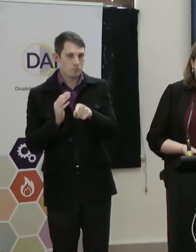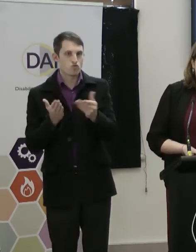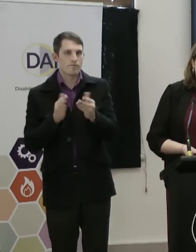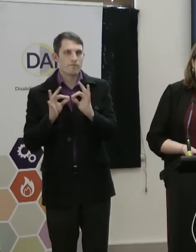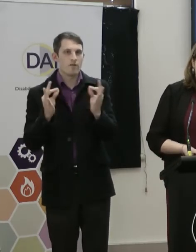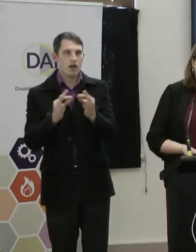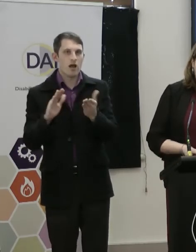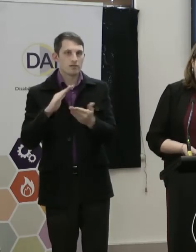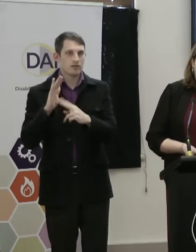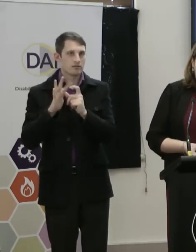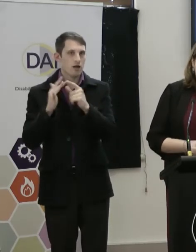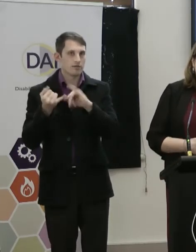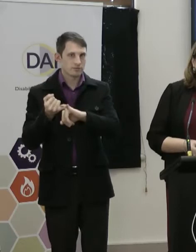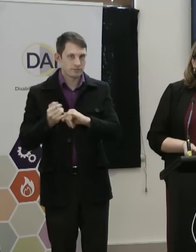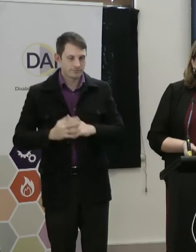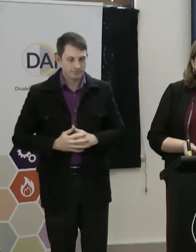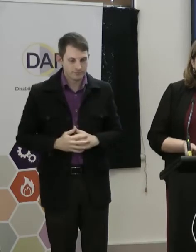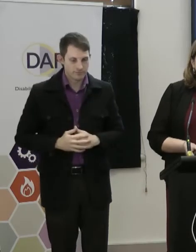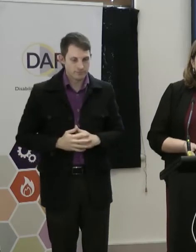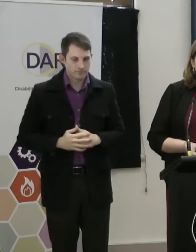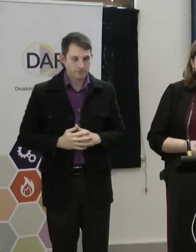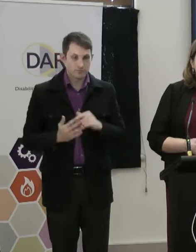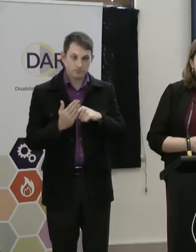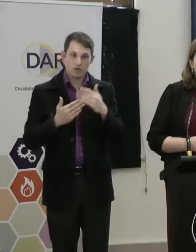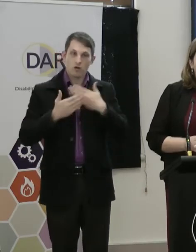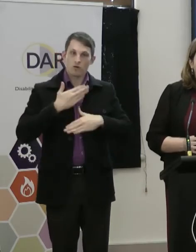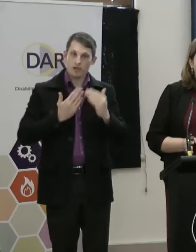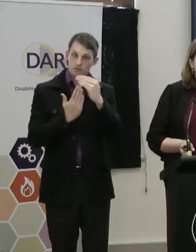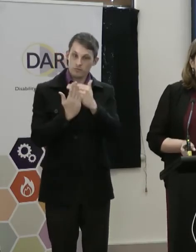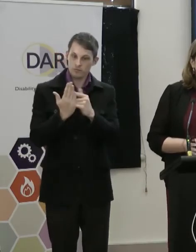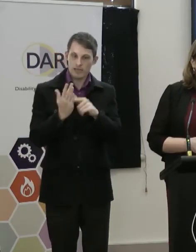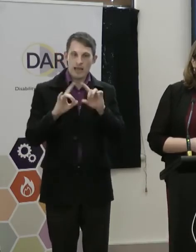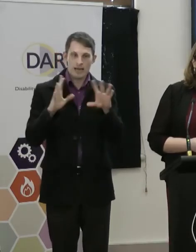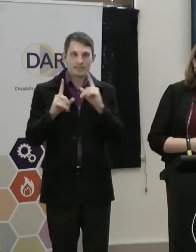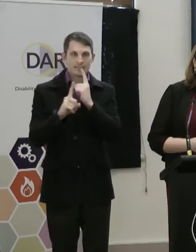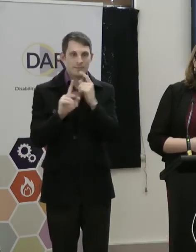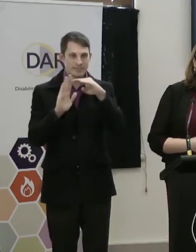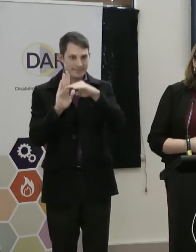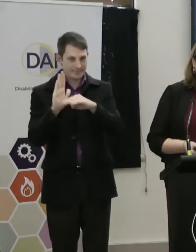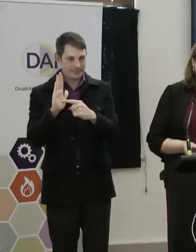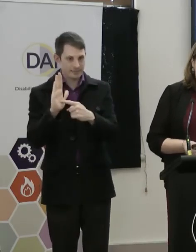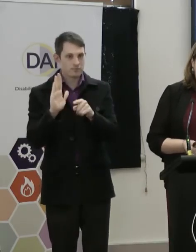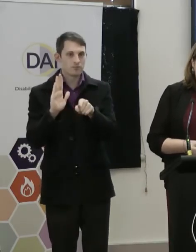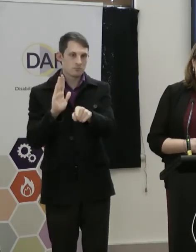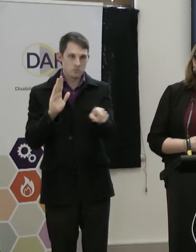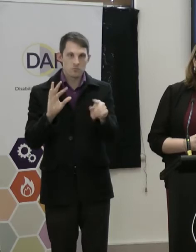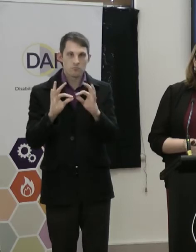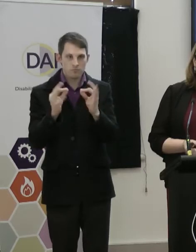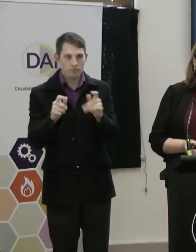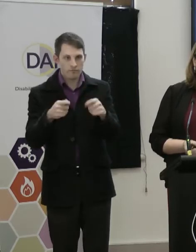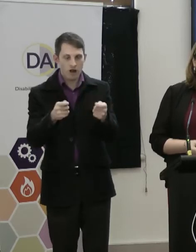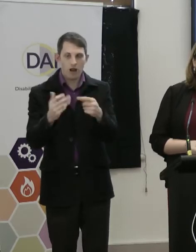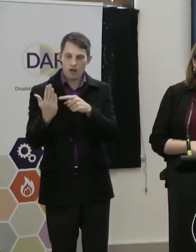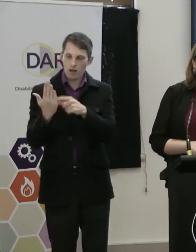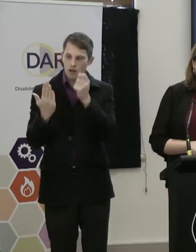the NDIS world. It's a clear statement and it's there to empower both consumers and providers in terms of what is expected and